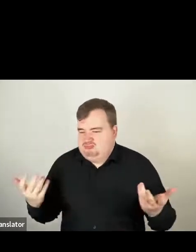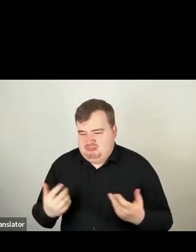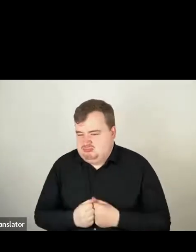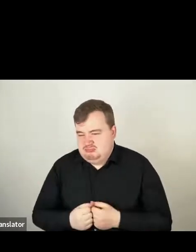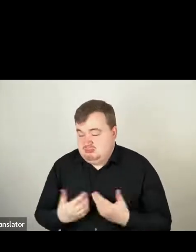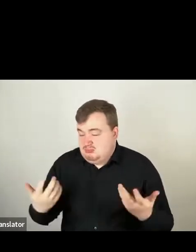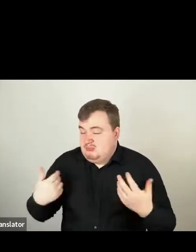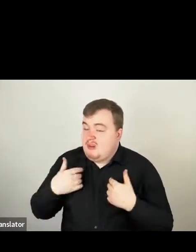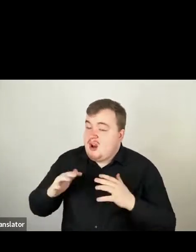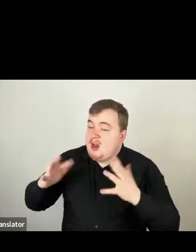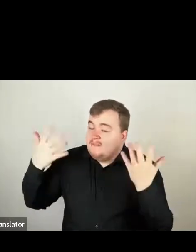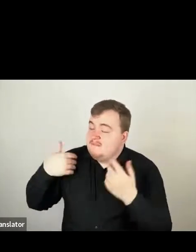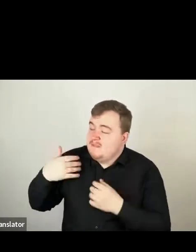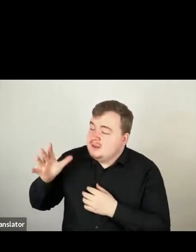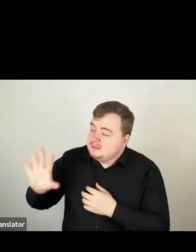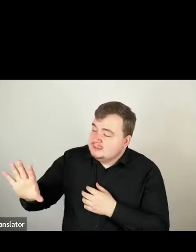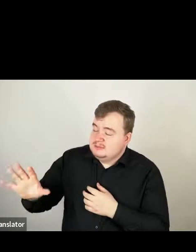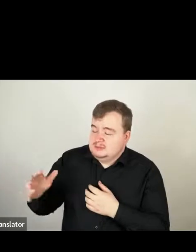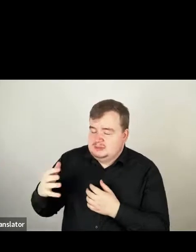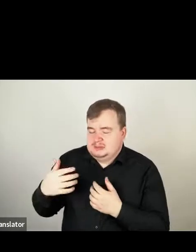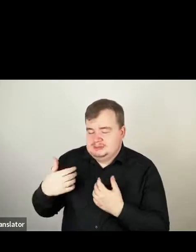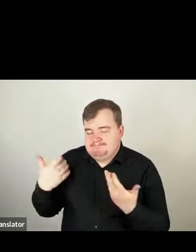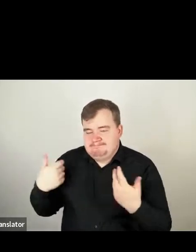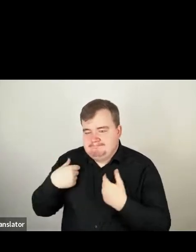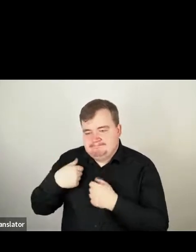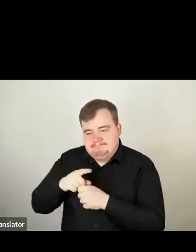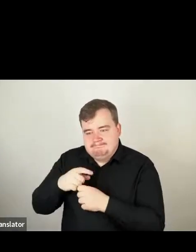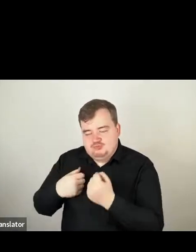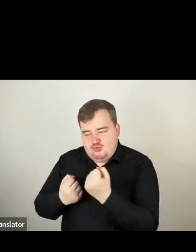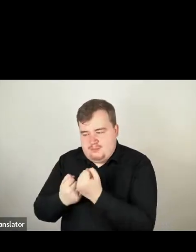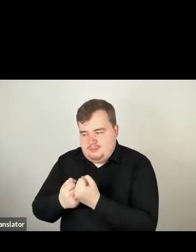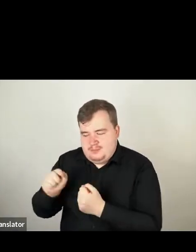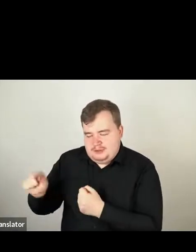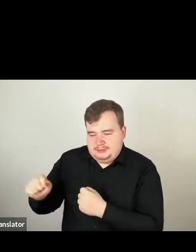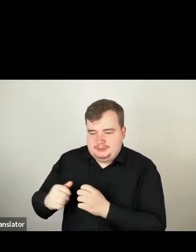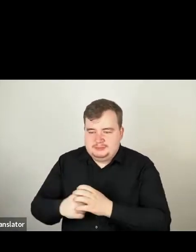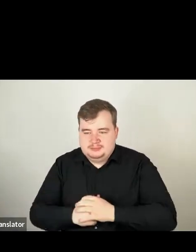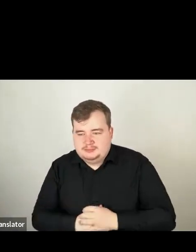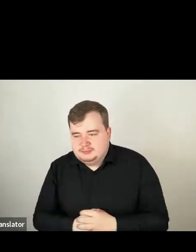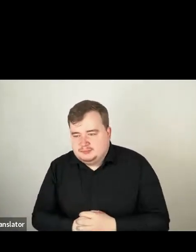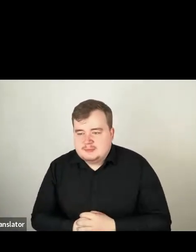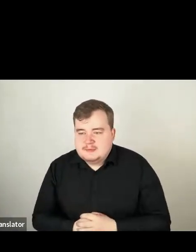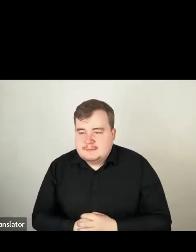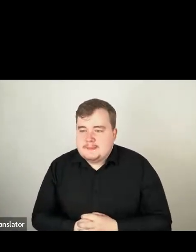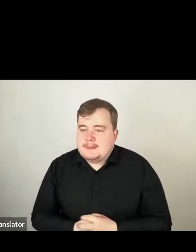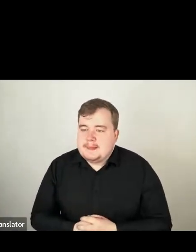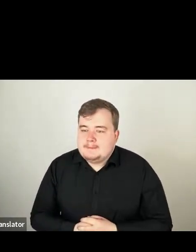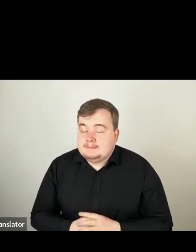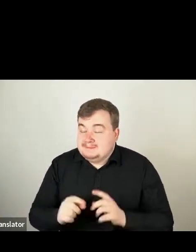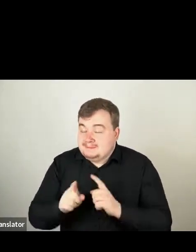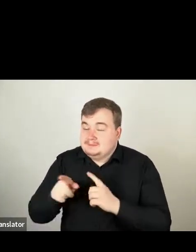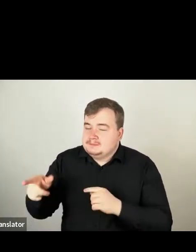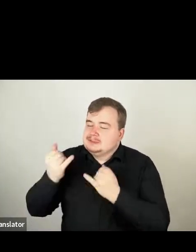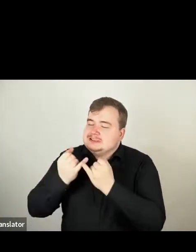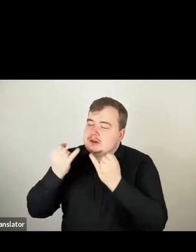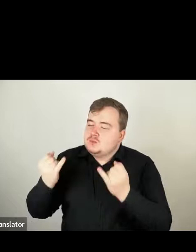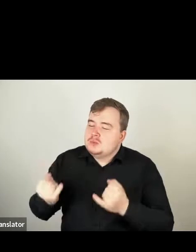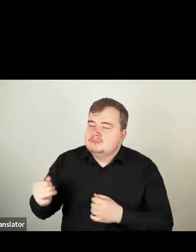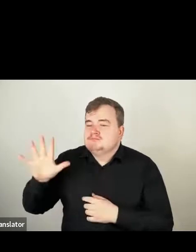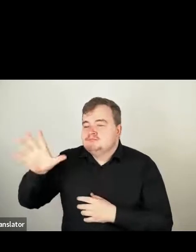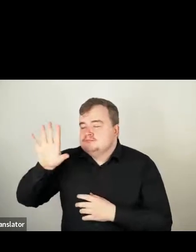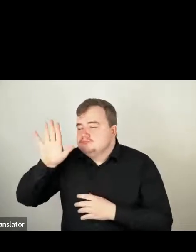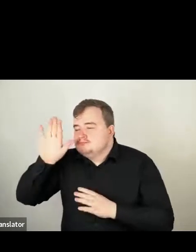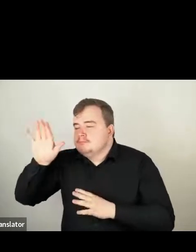our mandate, the functioning of democratic institutions, but also to recognize the work of women